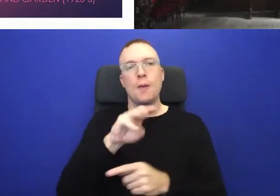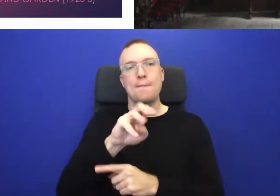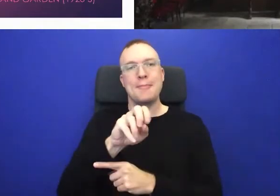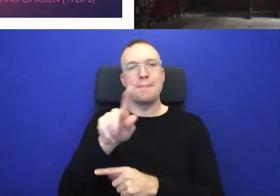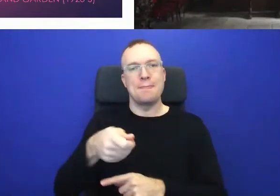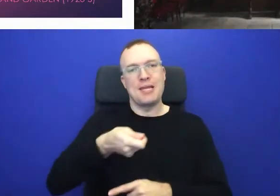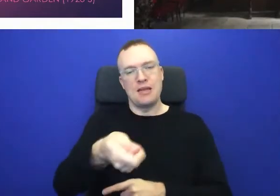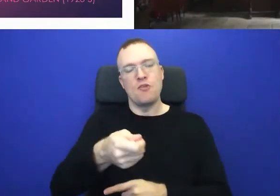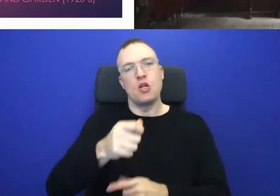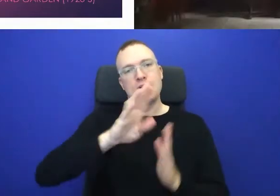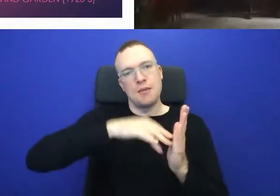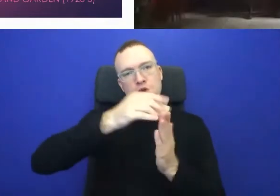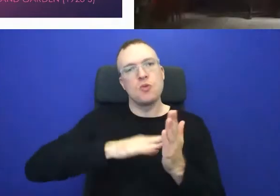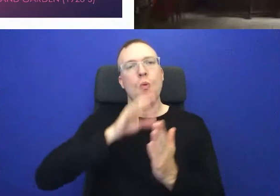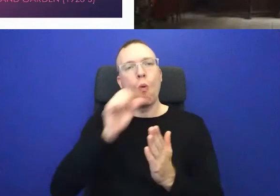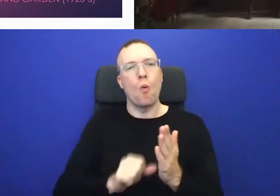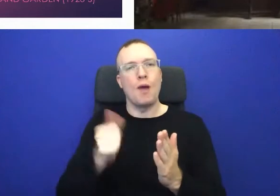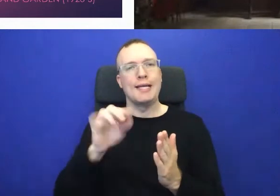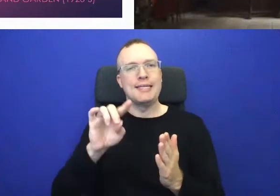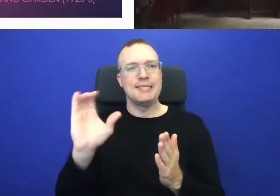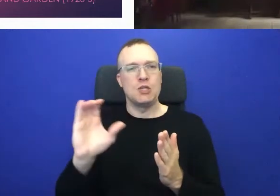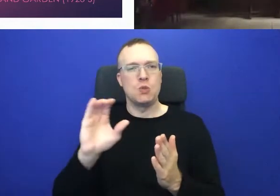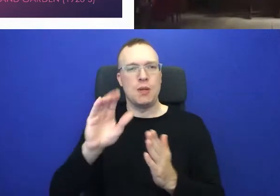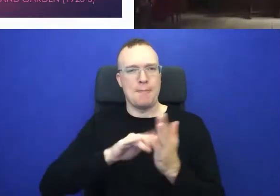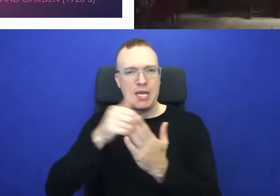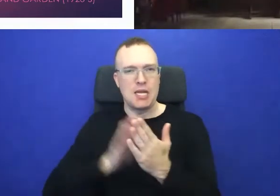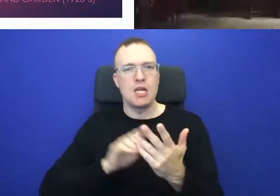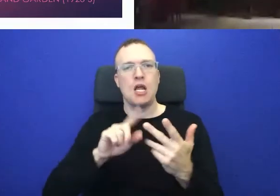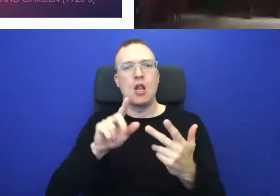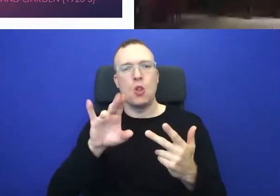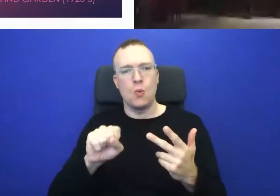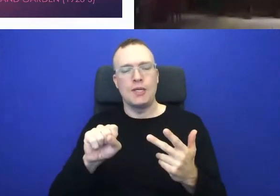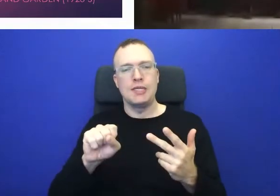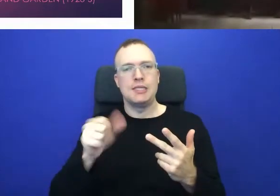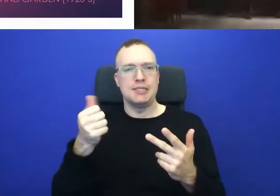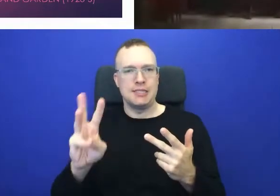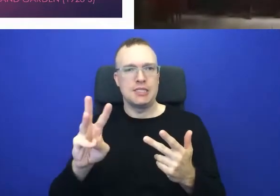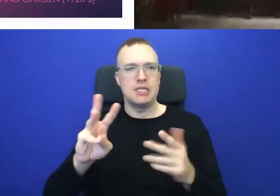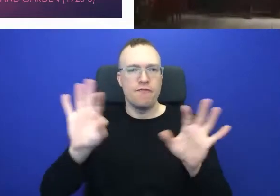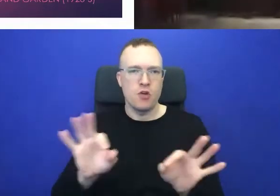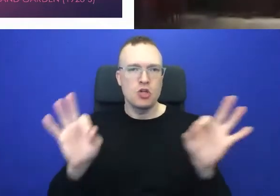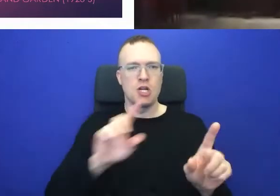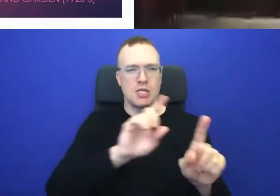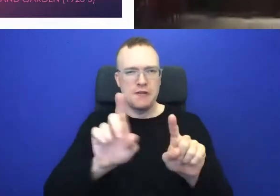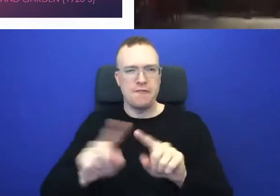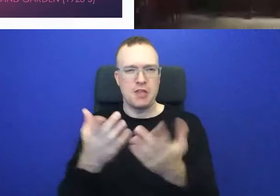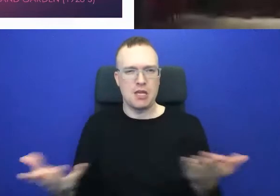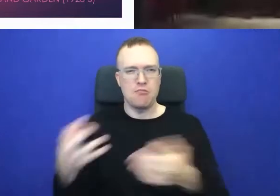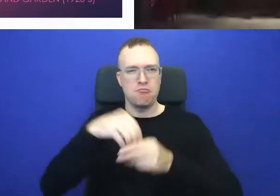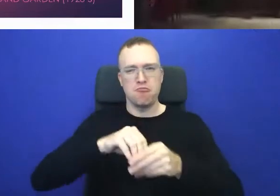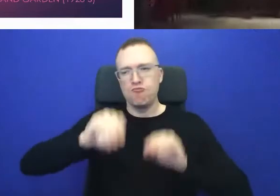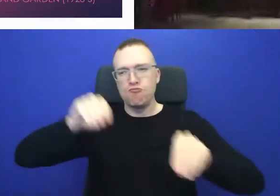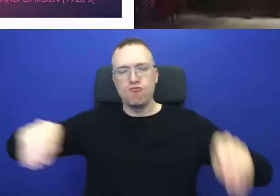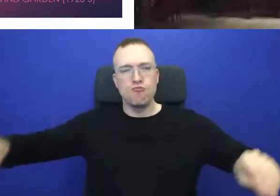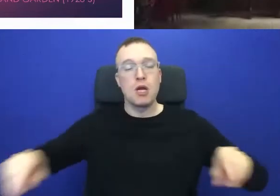century French paintings, Louis XVI furniture, harps, all kinds of instruments and so on. But perhaps the